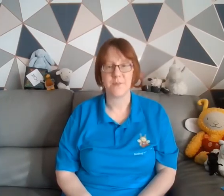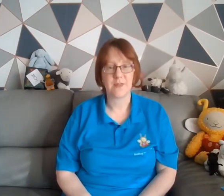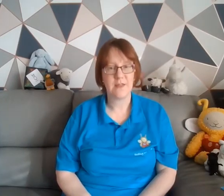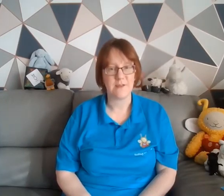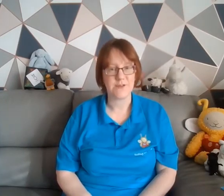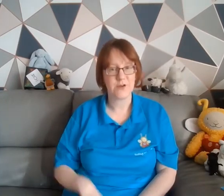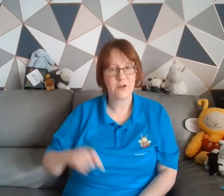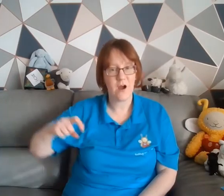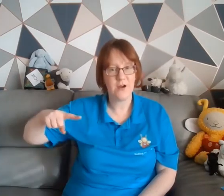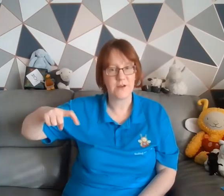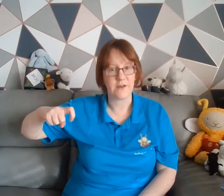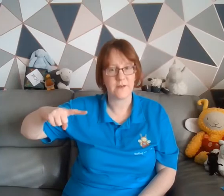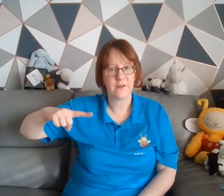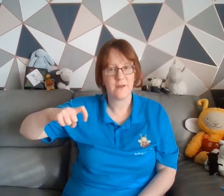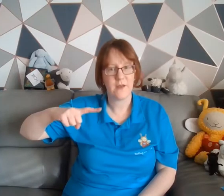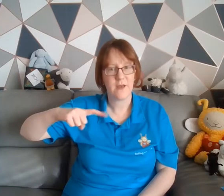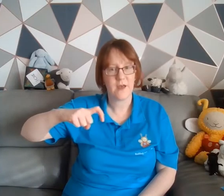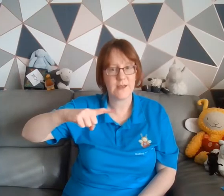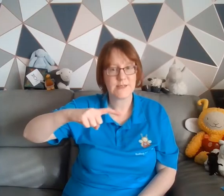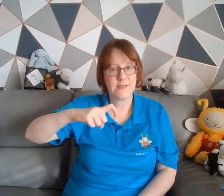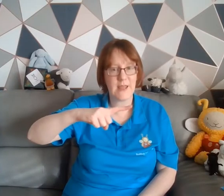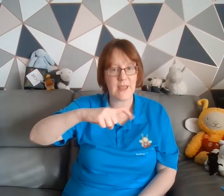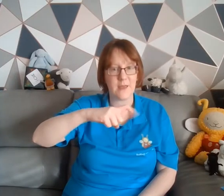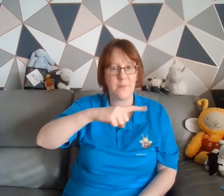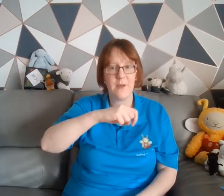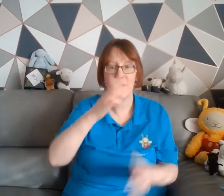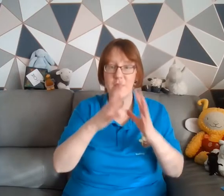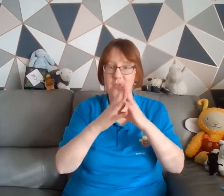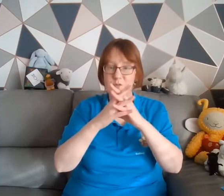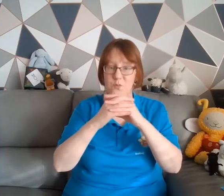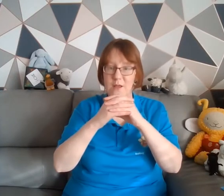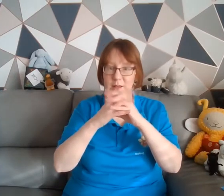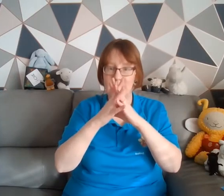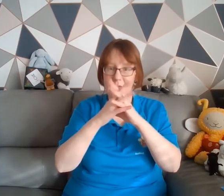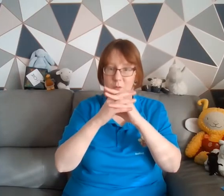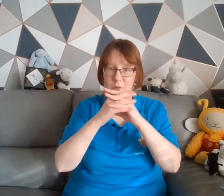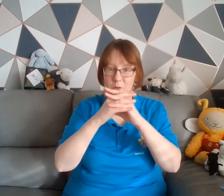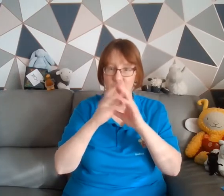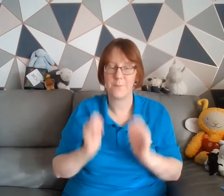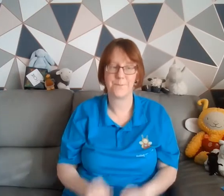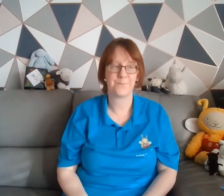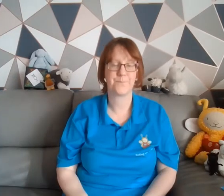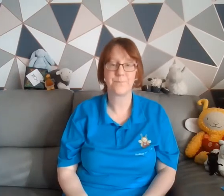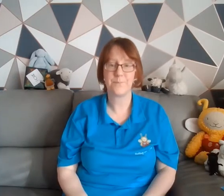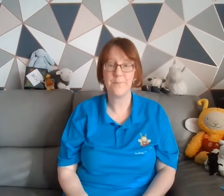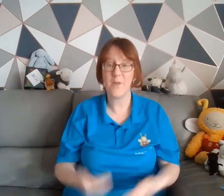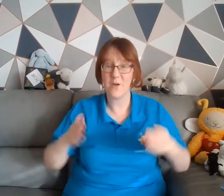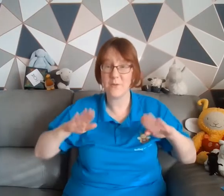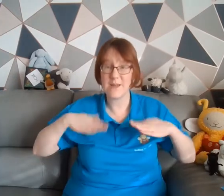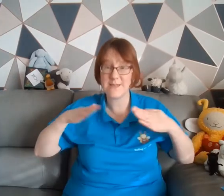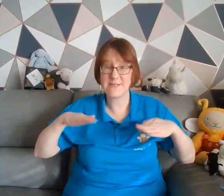something that lives in your garden. And his name is Wiggly Woo. Are we ready to